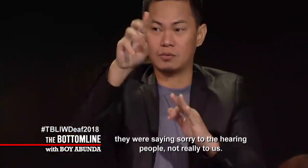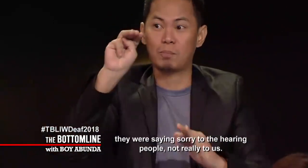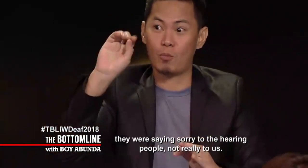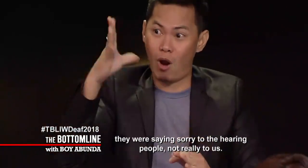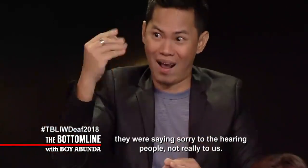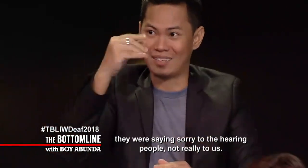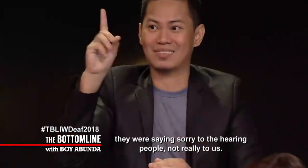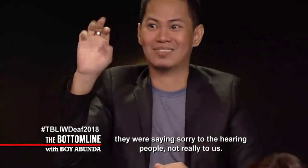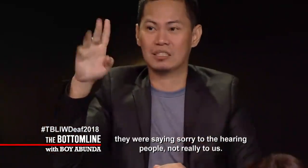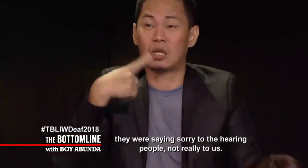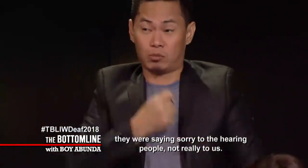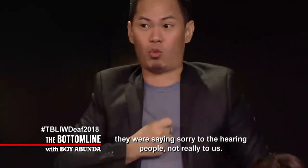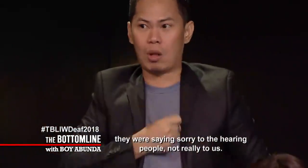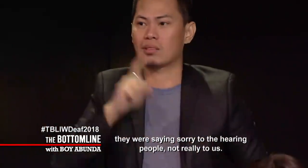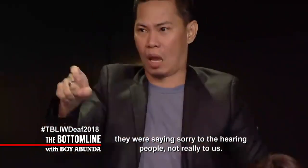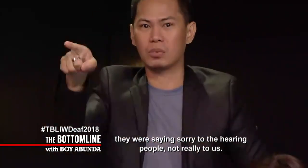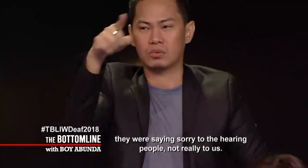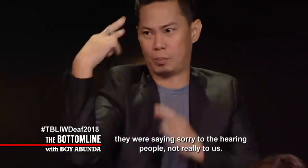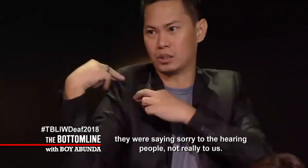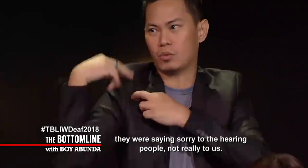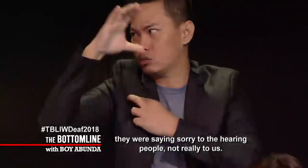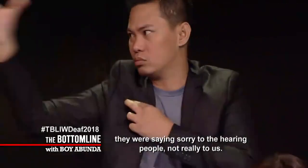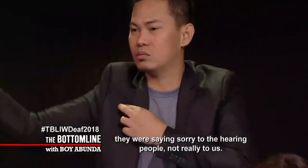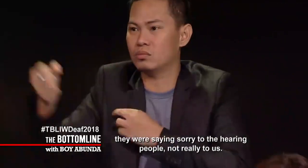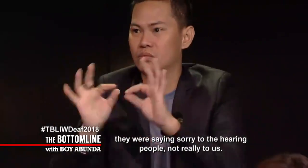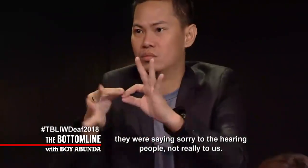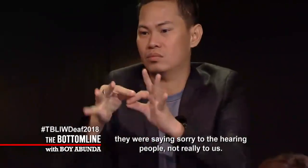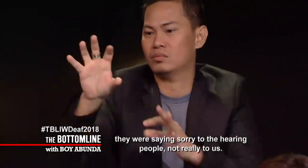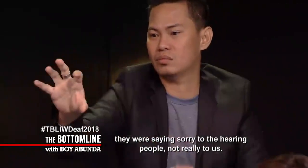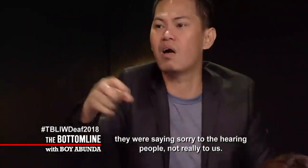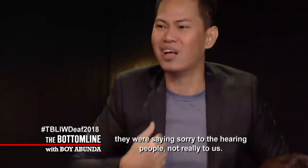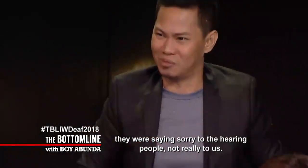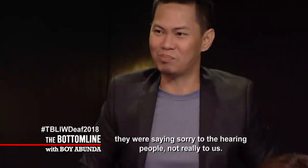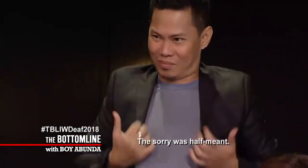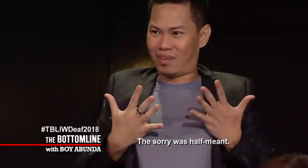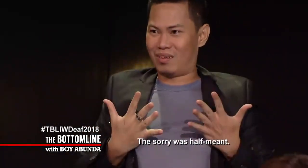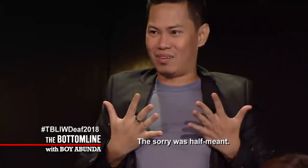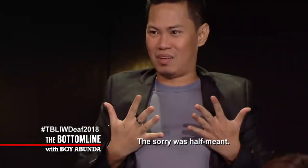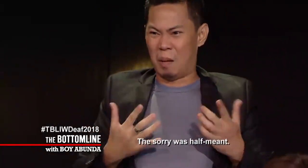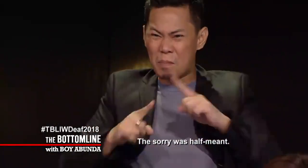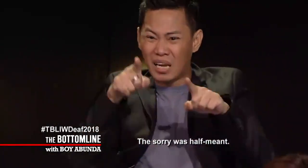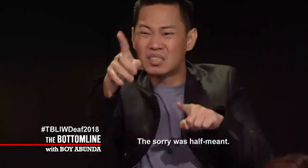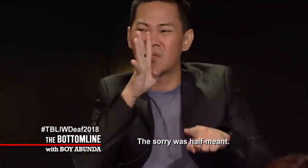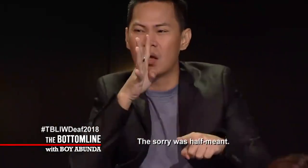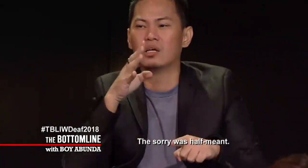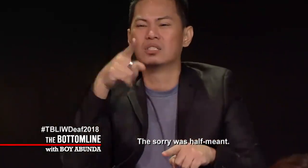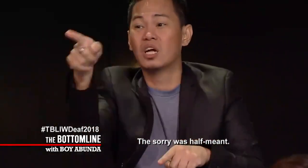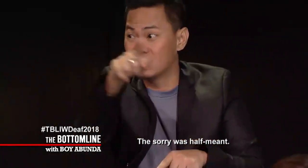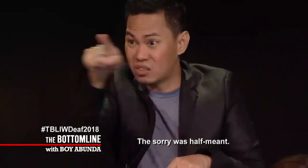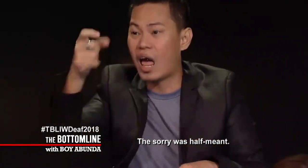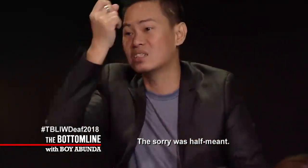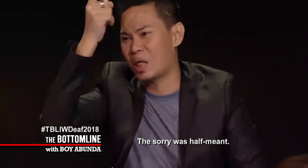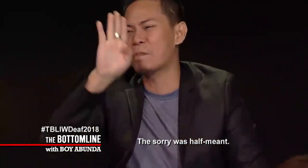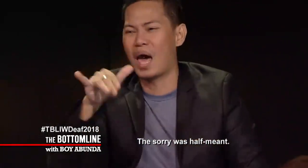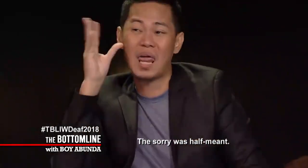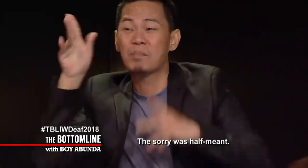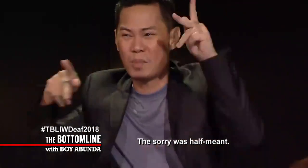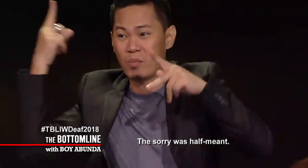So they were just like saying sorry to the other hearing people, not to us. So the sorry was not really, it was half meant.